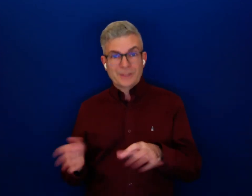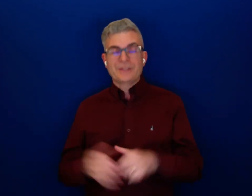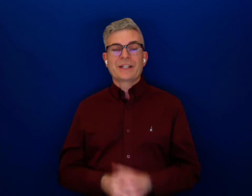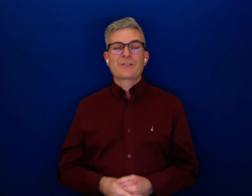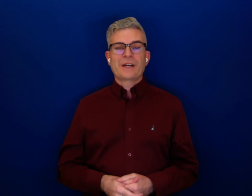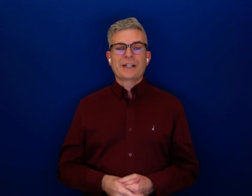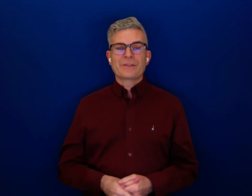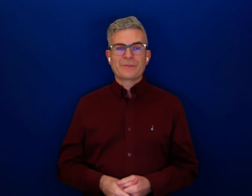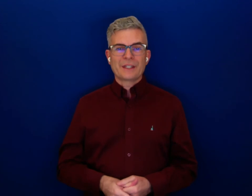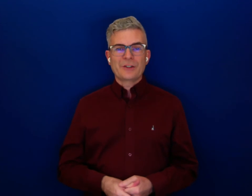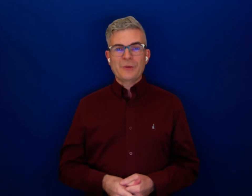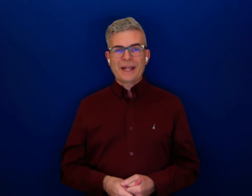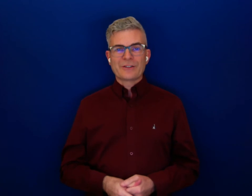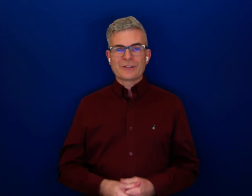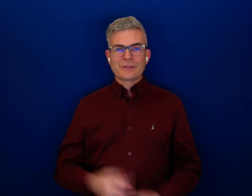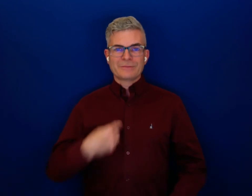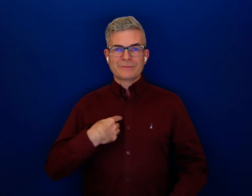and that's fine. Then you answer,